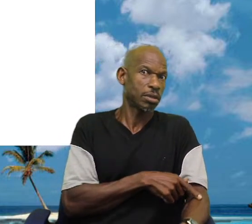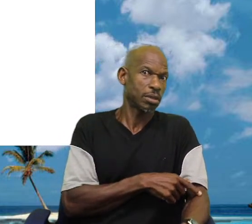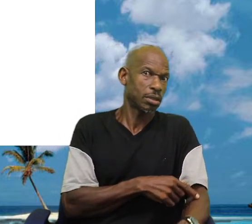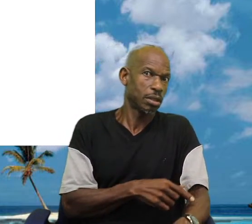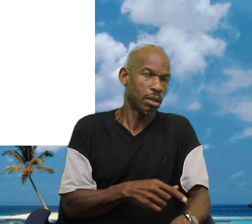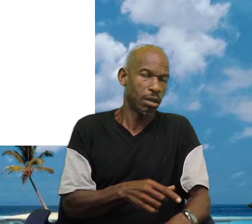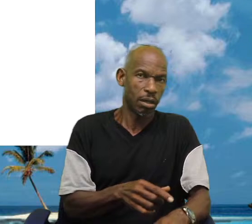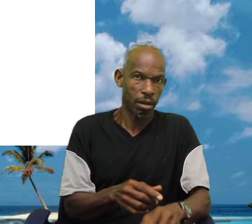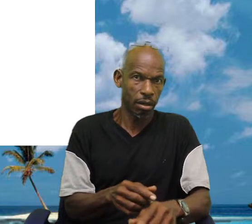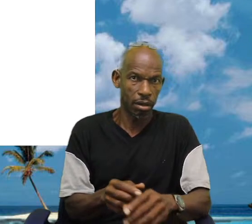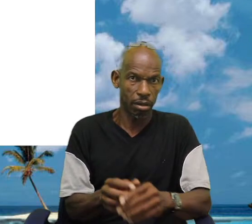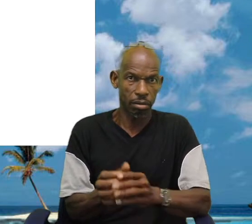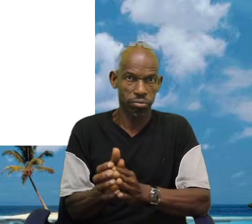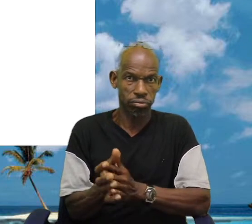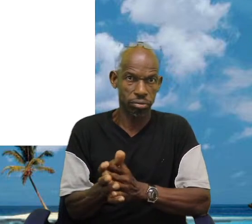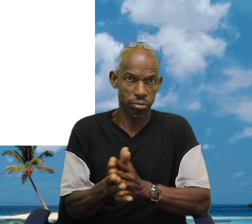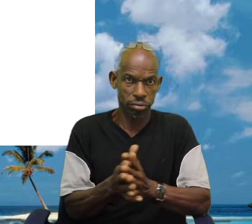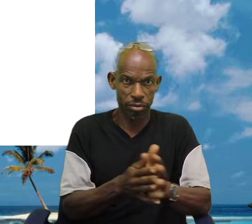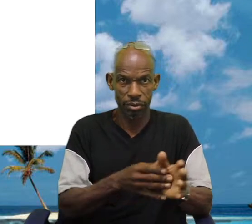time today in class.